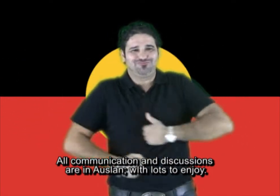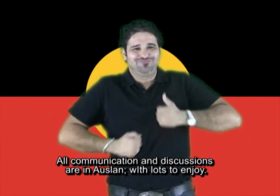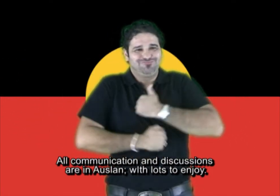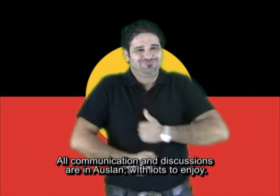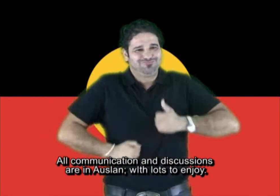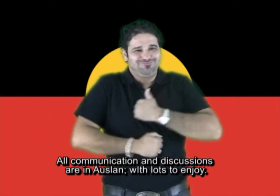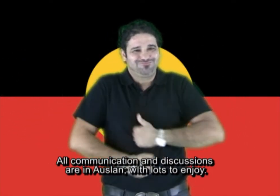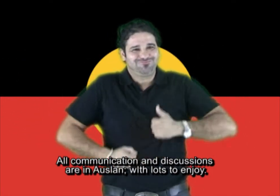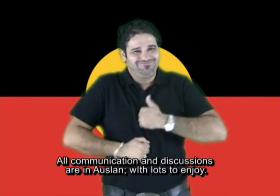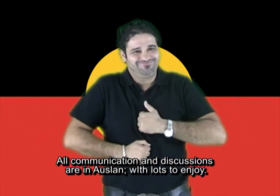land with lots to enjoy.